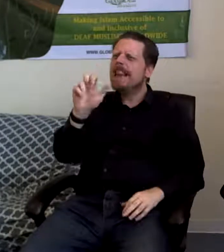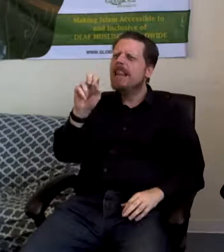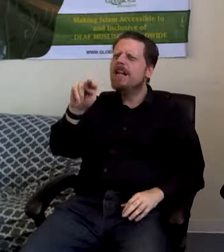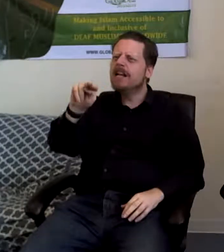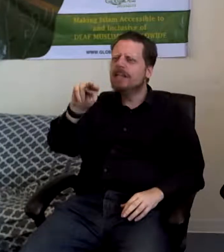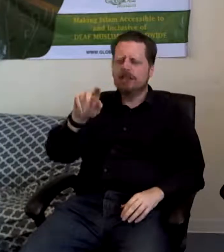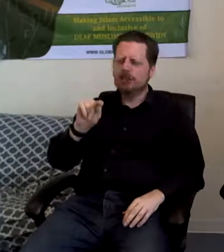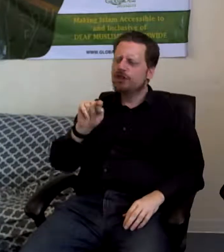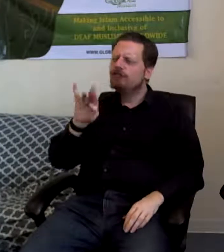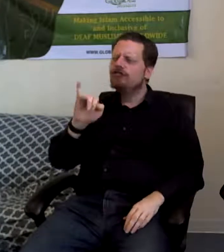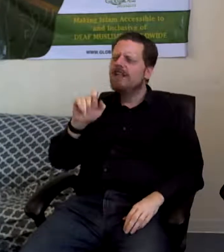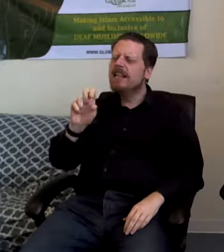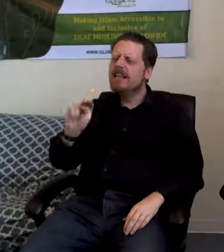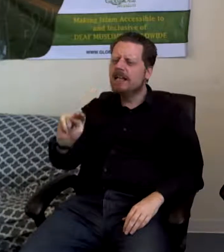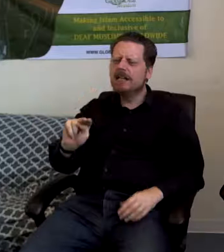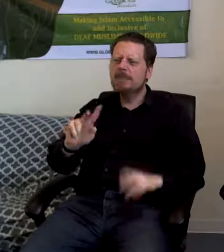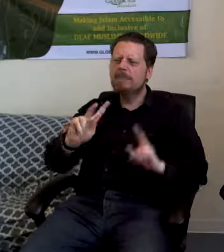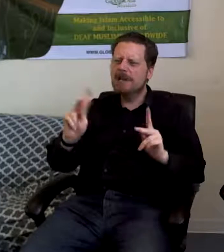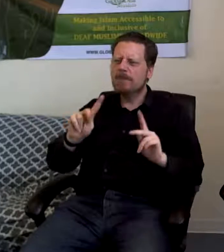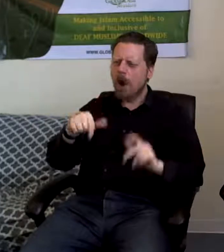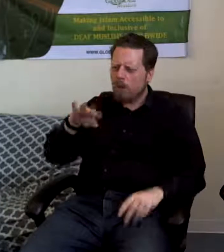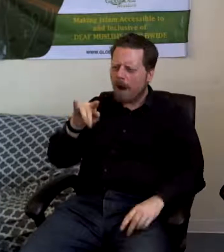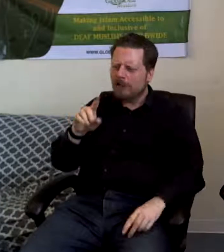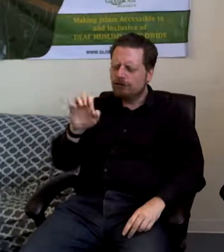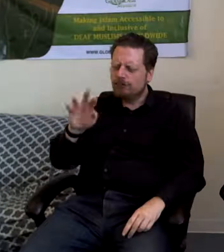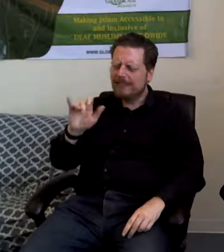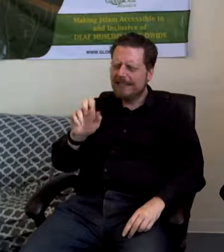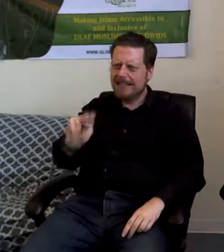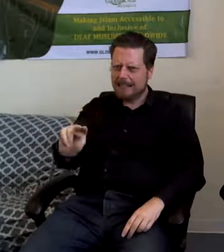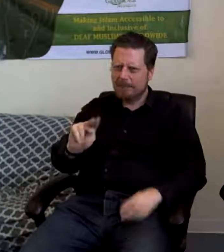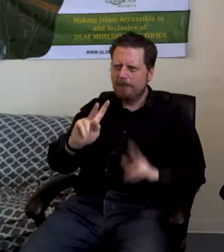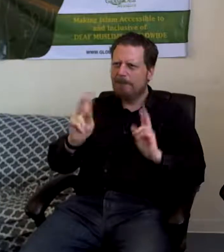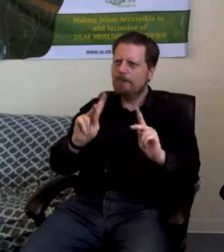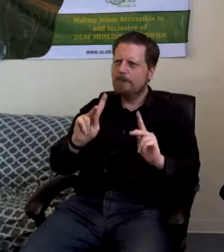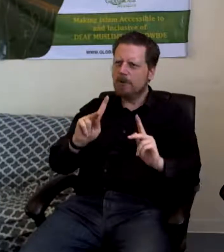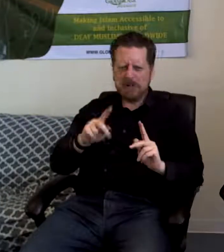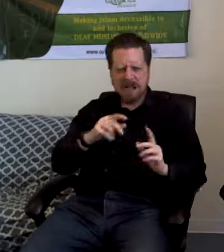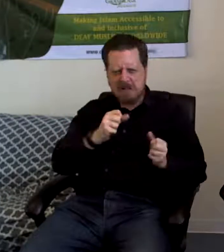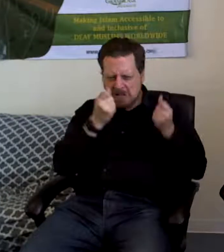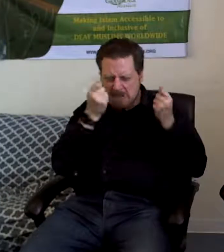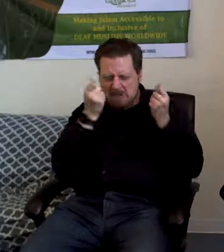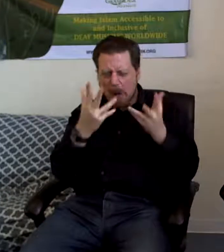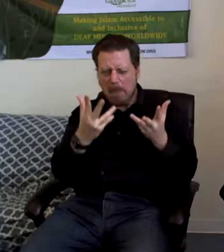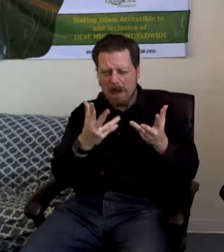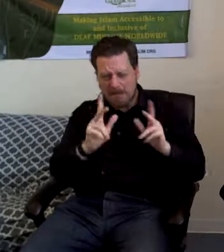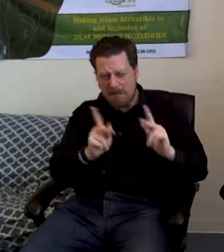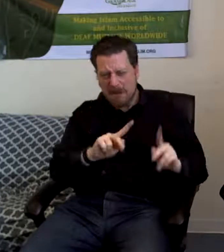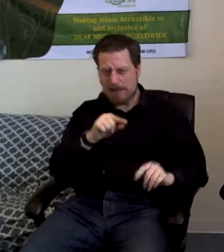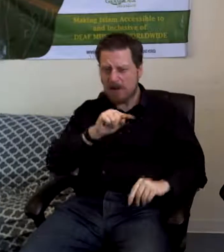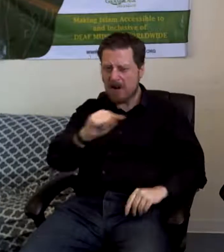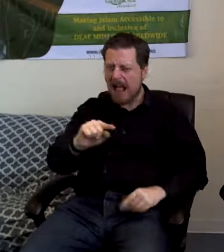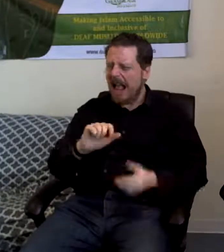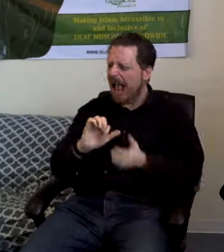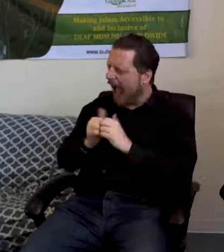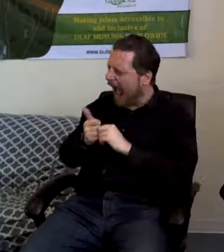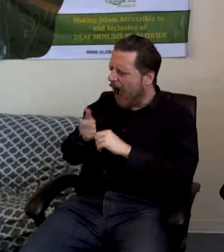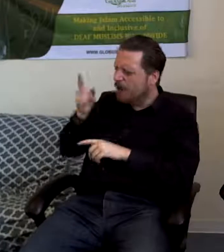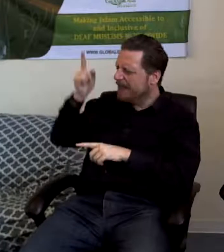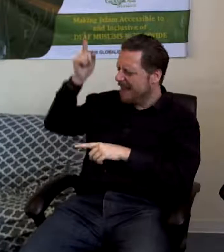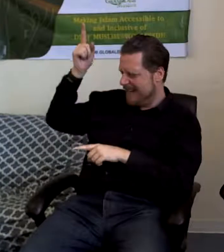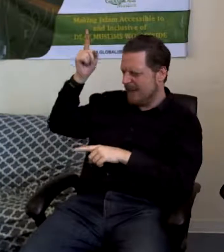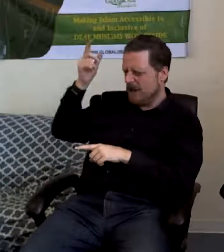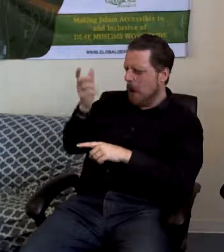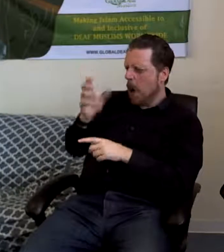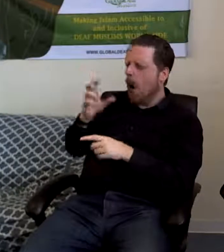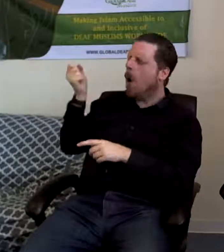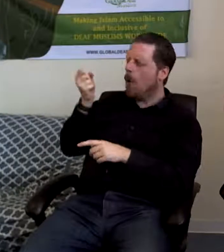maybe trillions, by the day of judgment? And the Prophet, peace be upon him, said, as He is